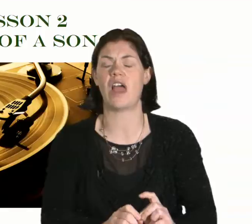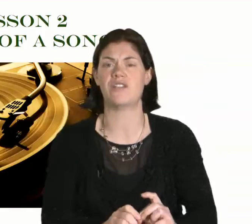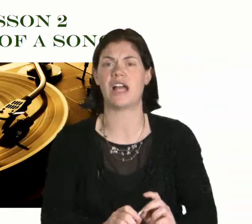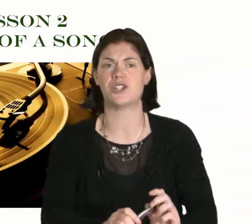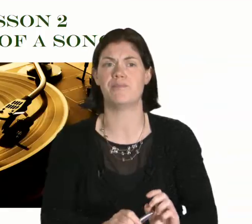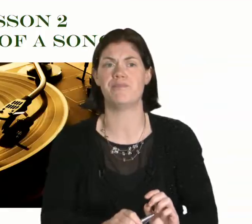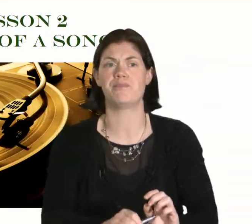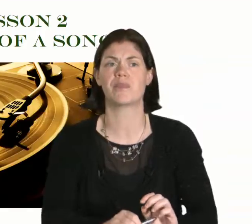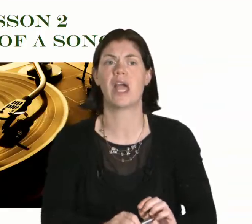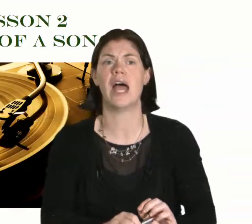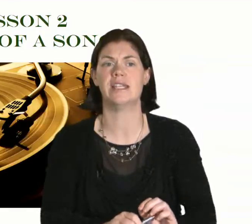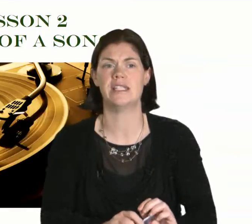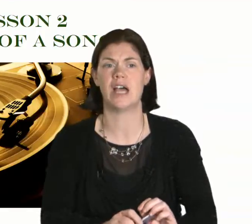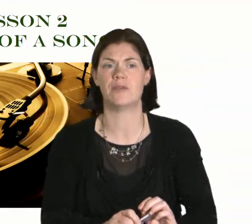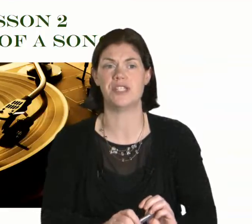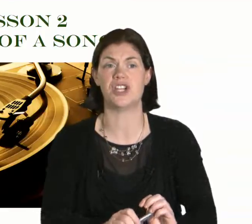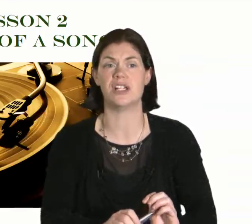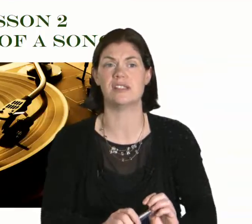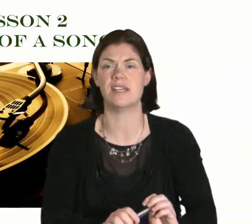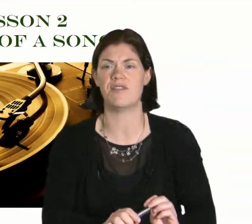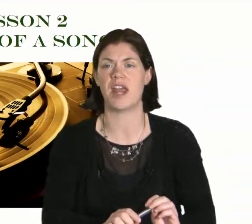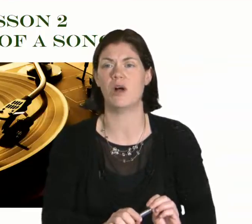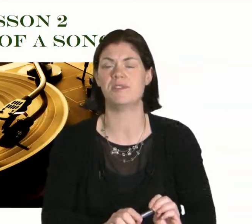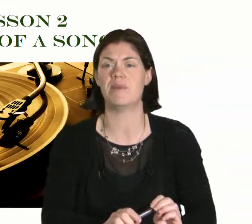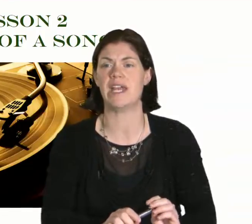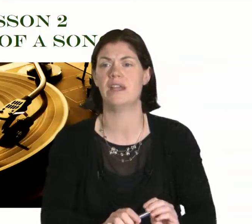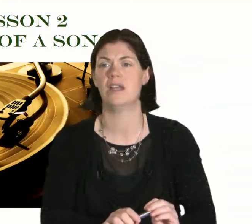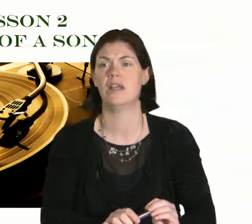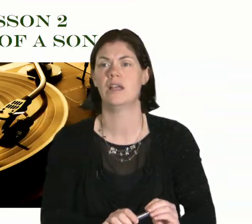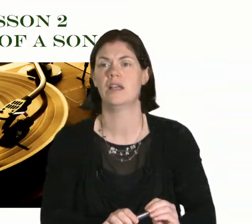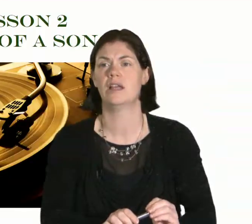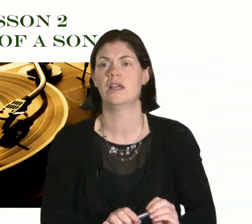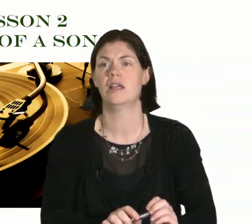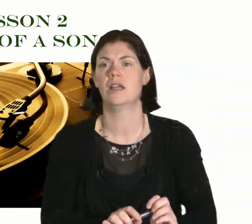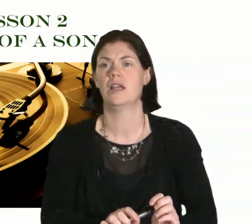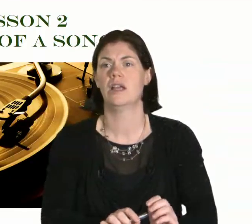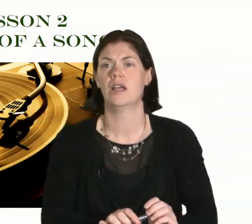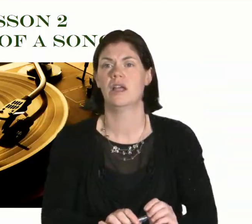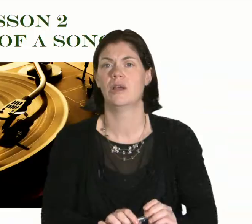leave the live classroom and restart and see if that helps a bit.